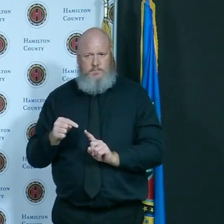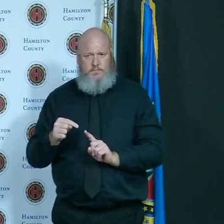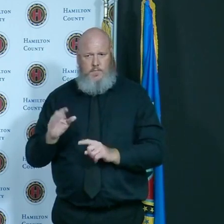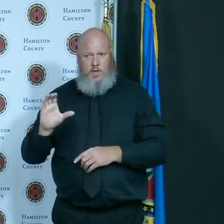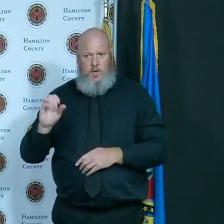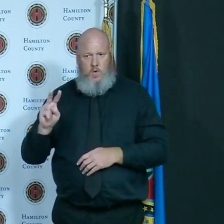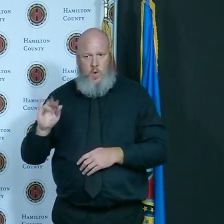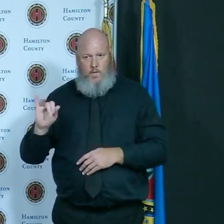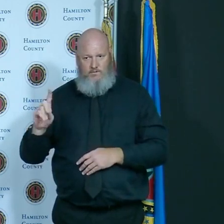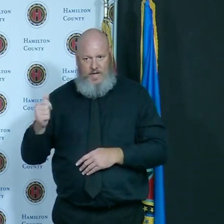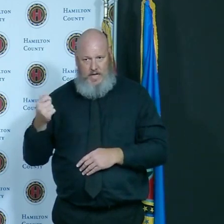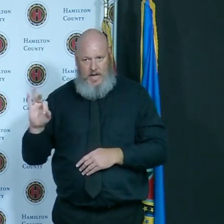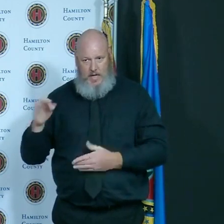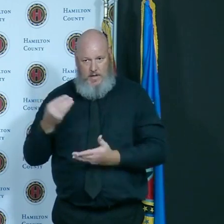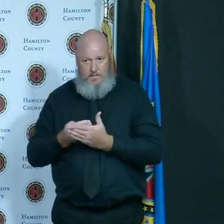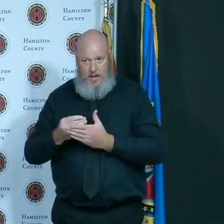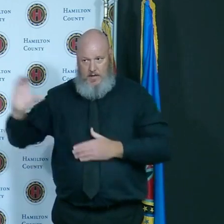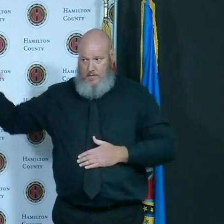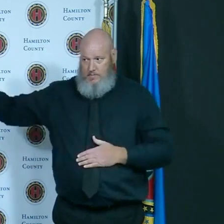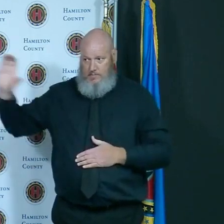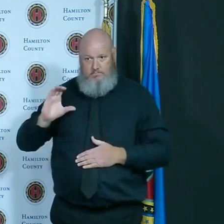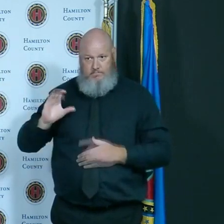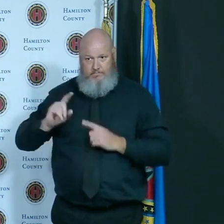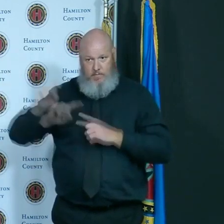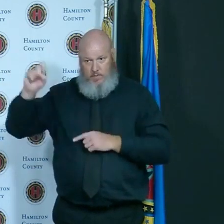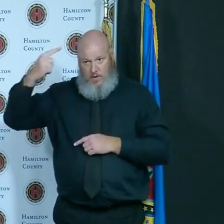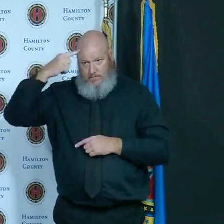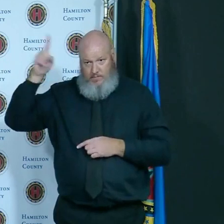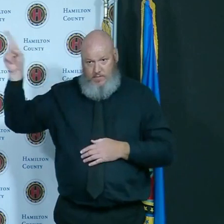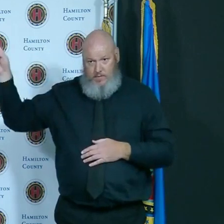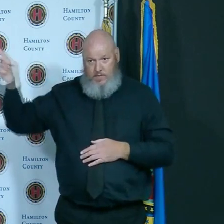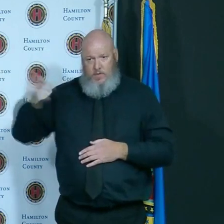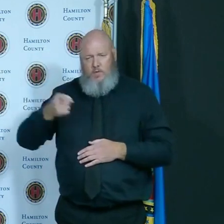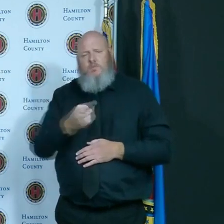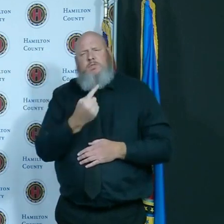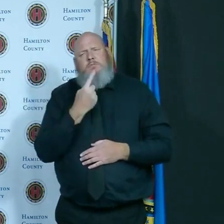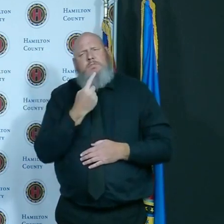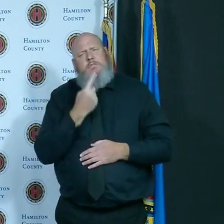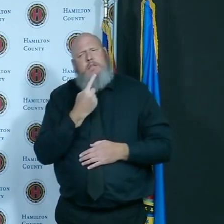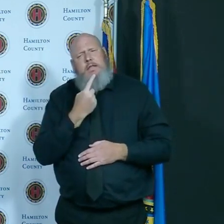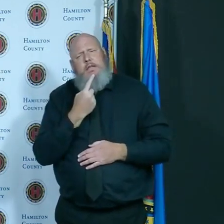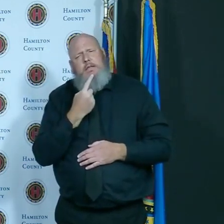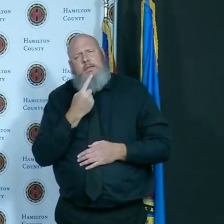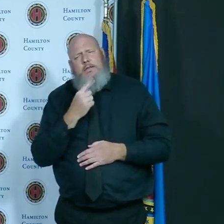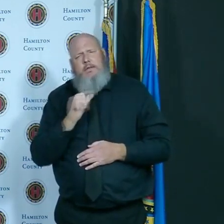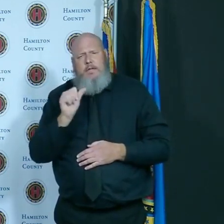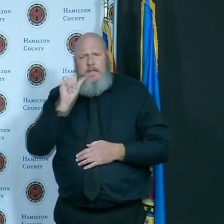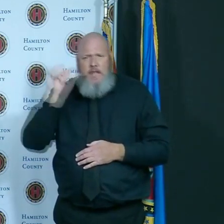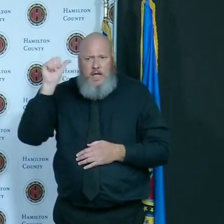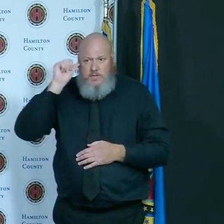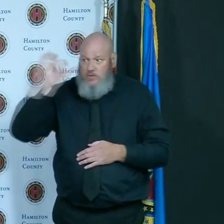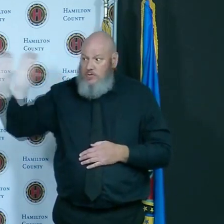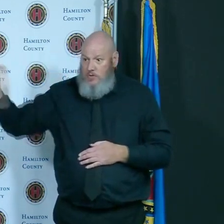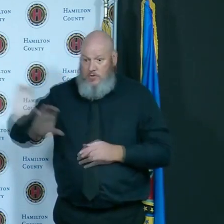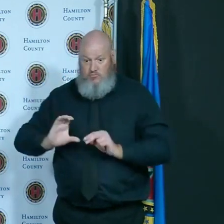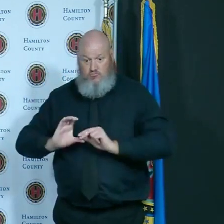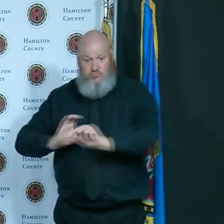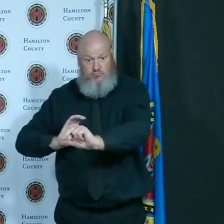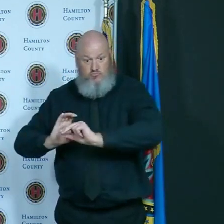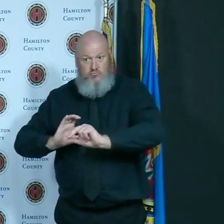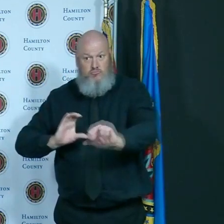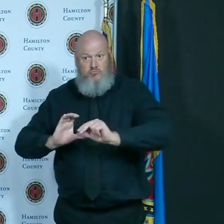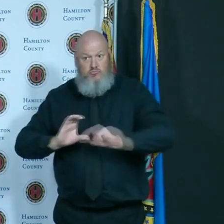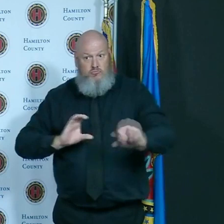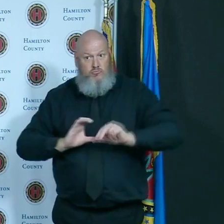received. I think you said briefly that there was a possibility of sharing that among local governments. How are you going to determine that and who